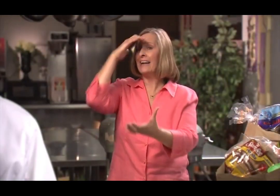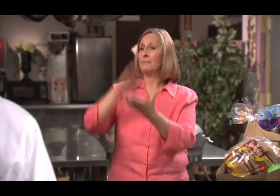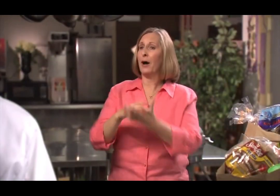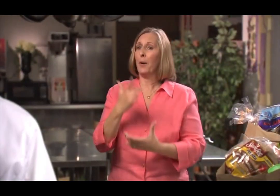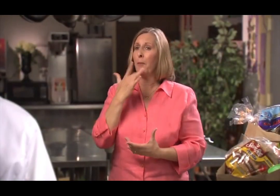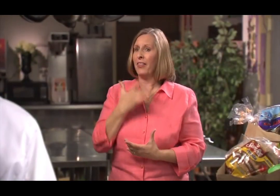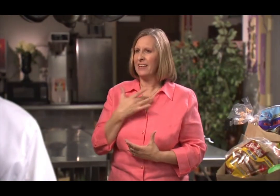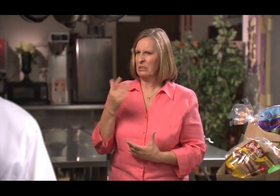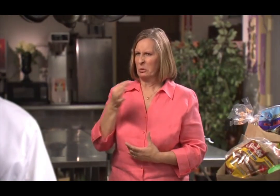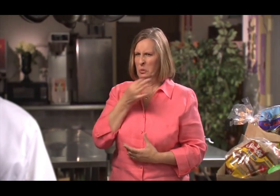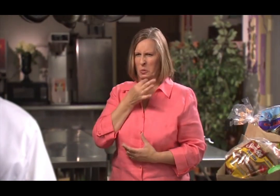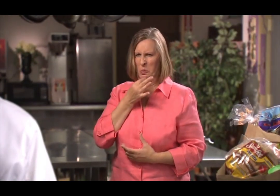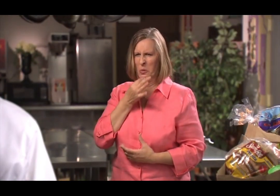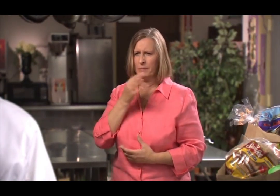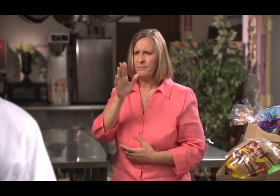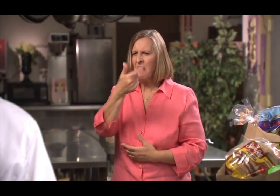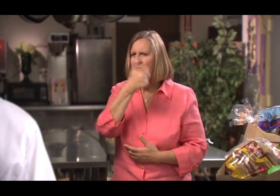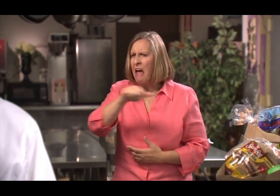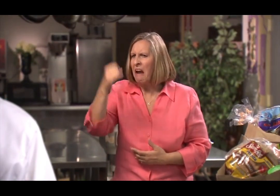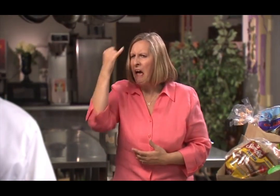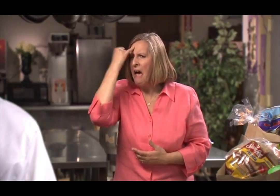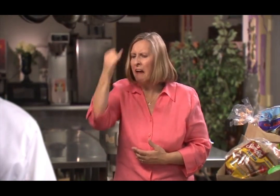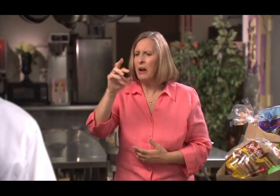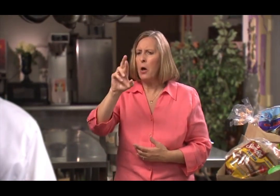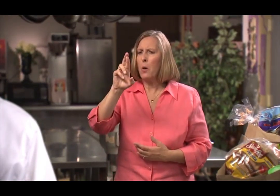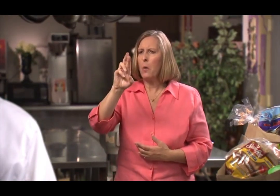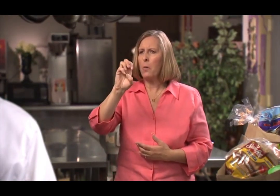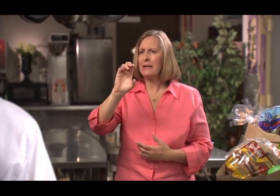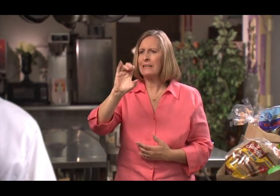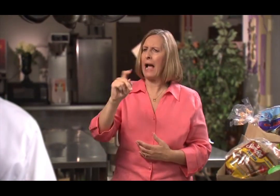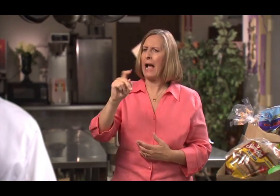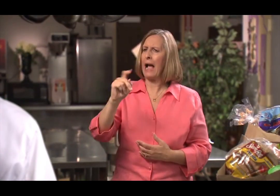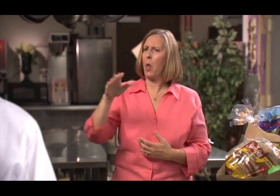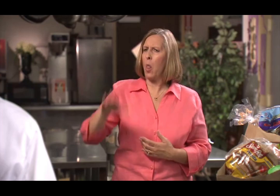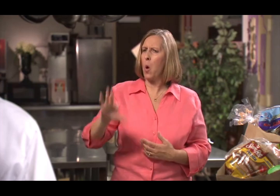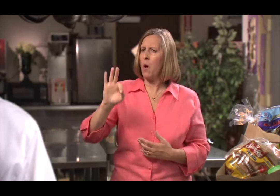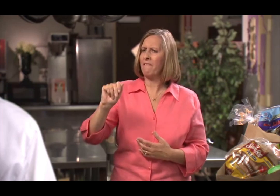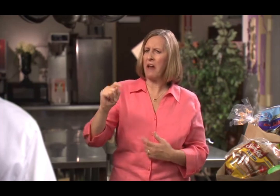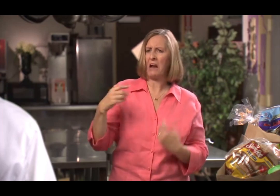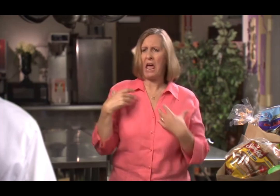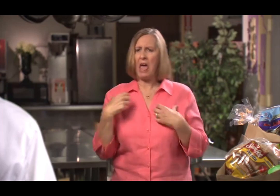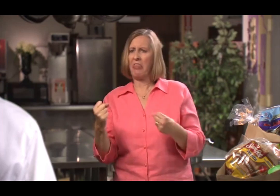My husband's birthday is coming soon. A low-fat cake recipe?